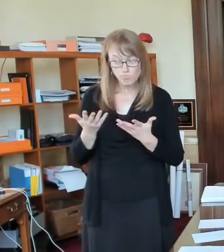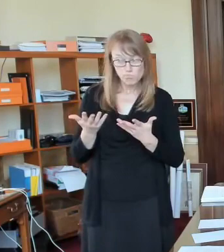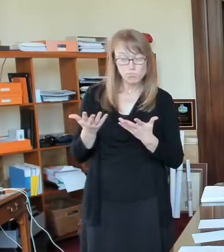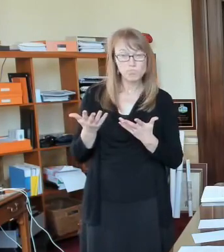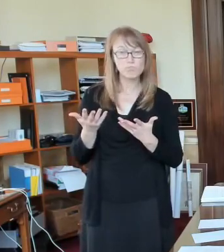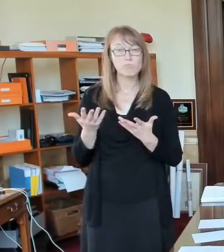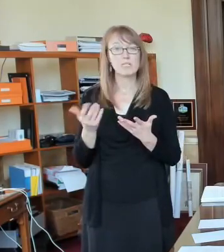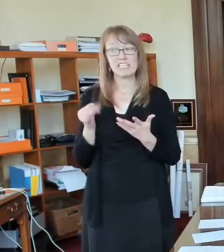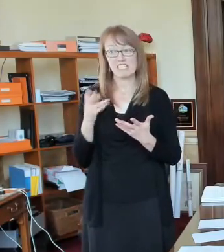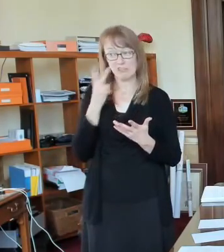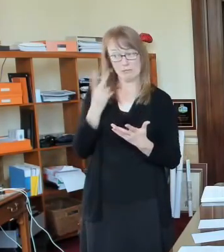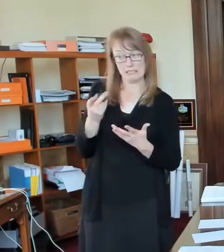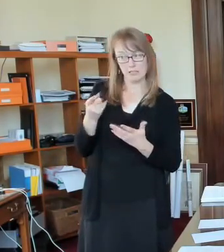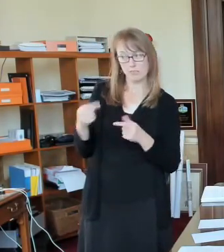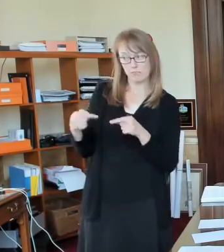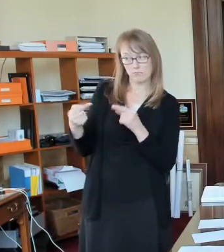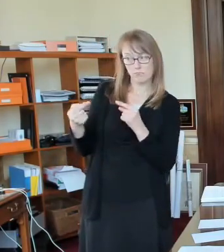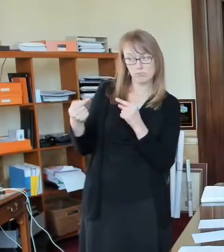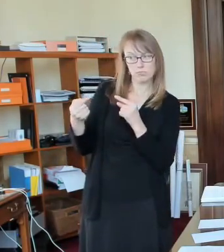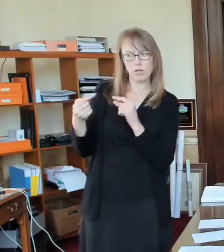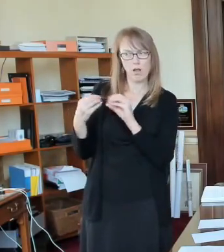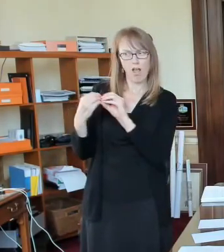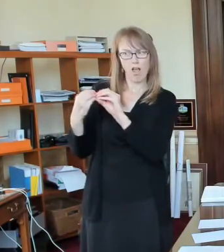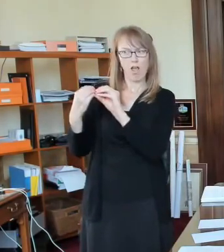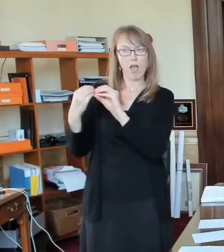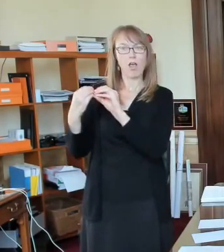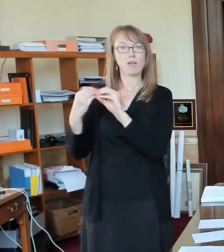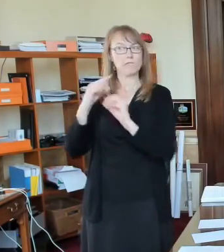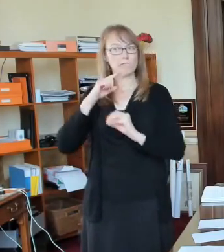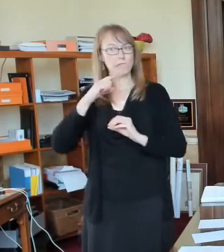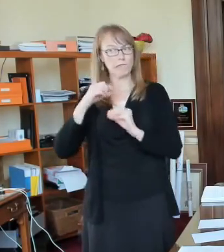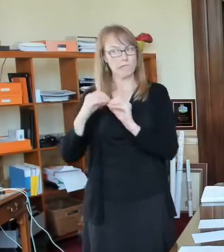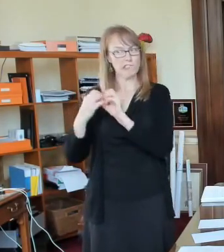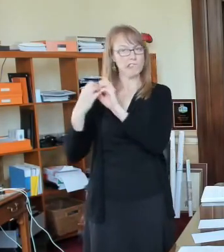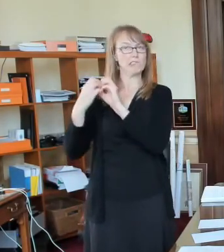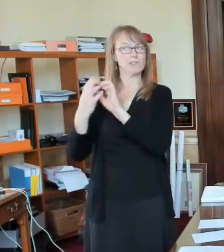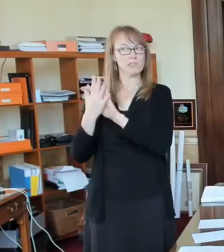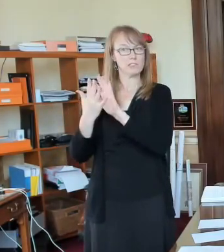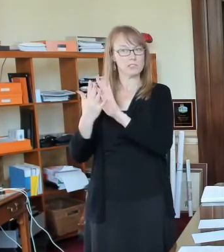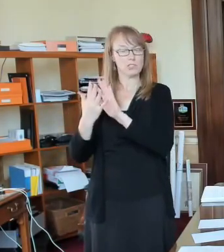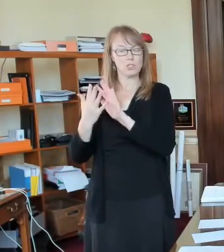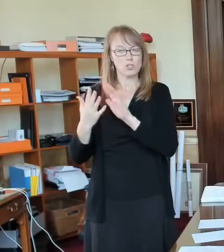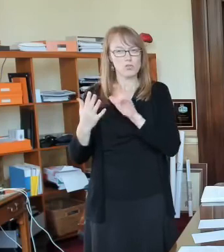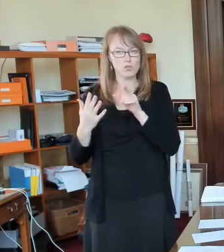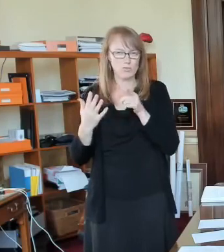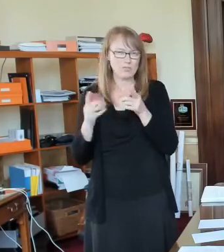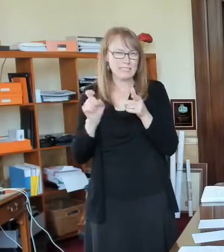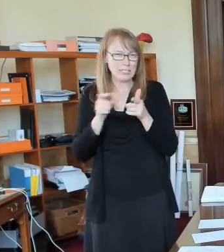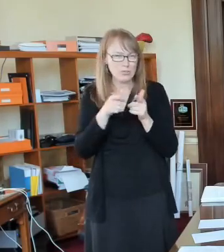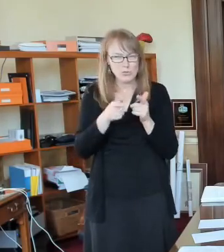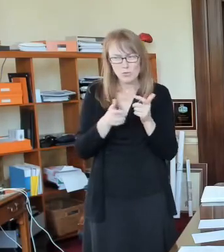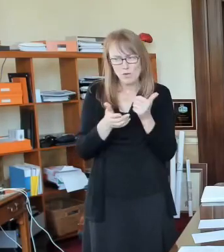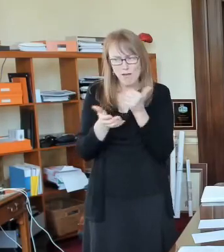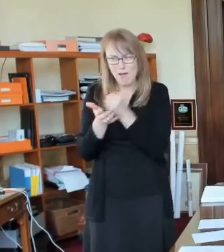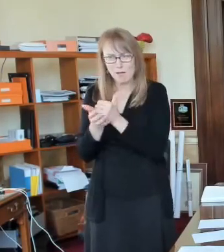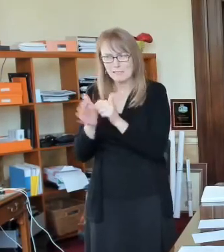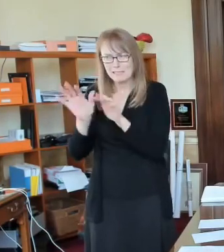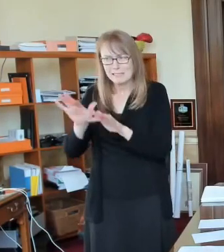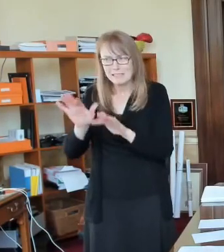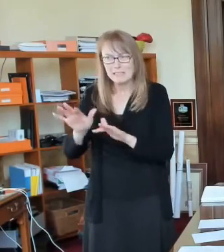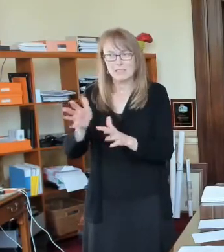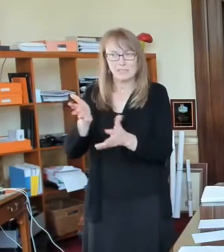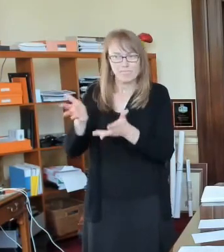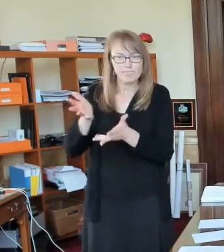argument, a spat, disagreement, serious disagreement. We need for you to help as well. So anyway, there's